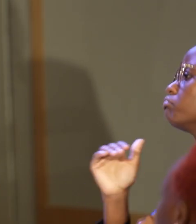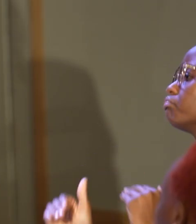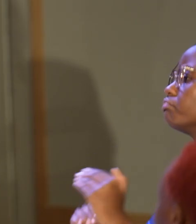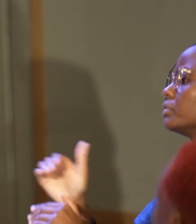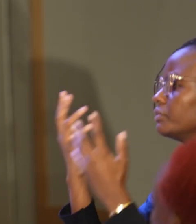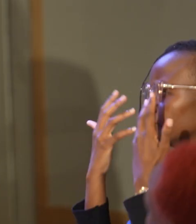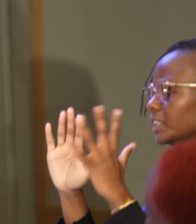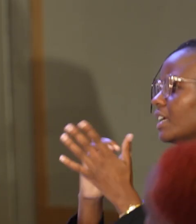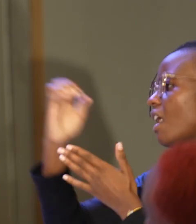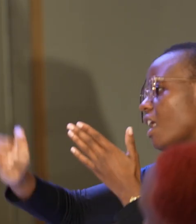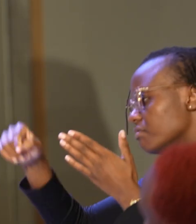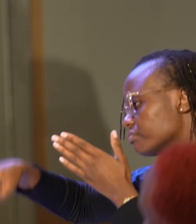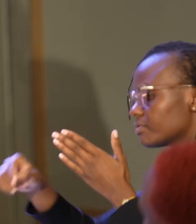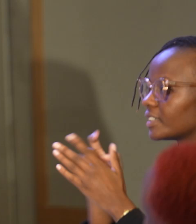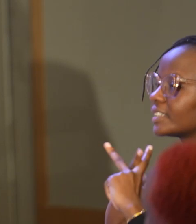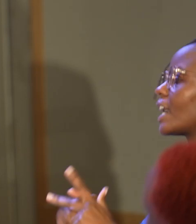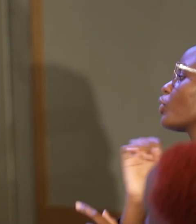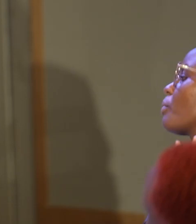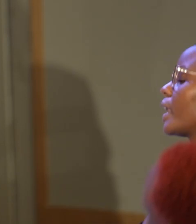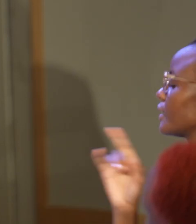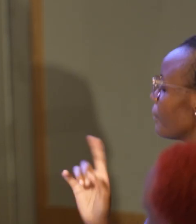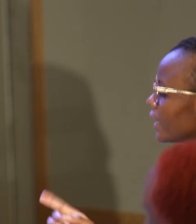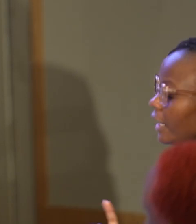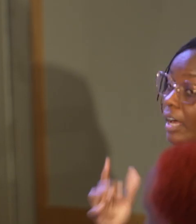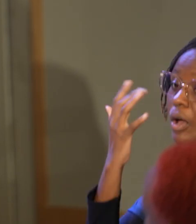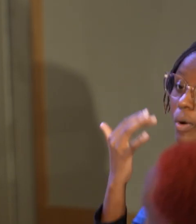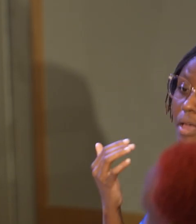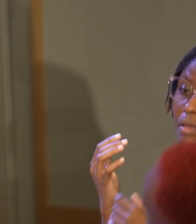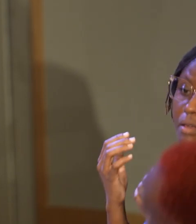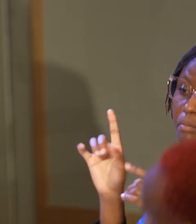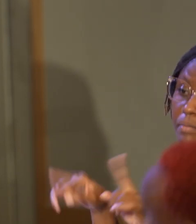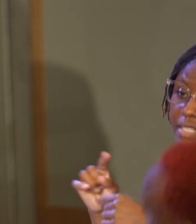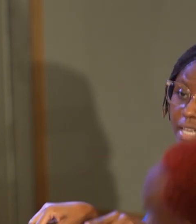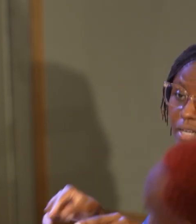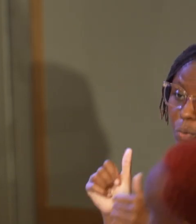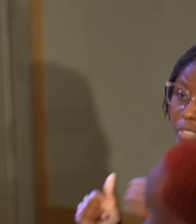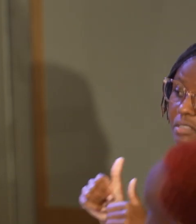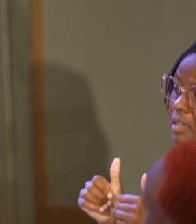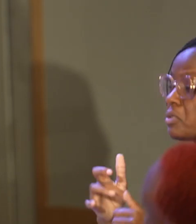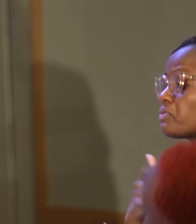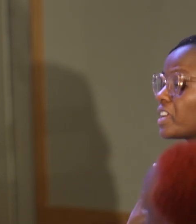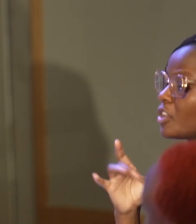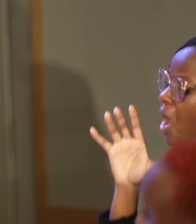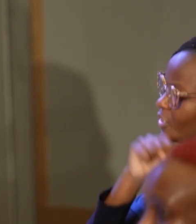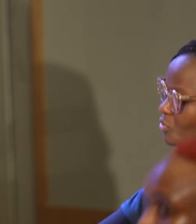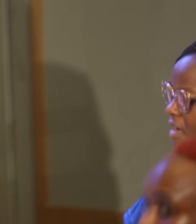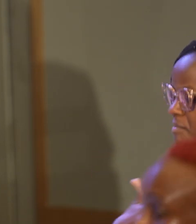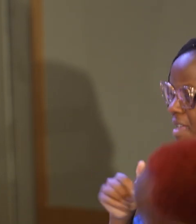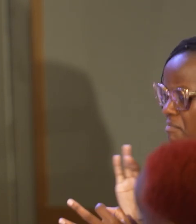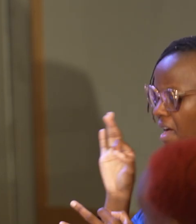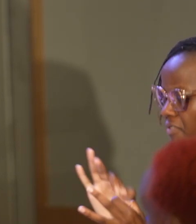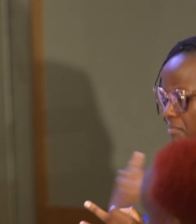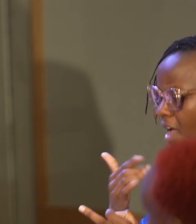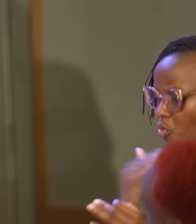end. Because the mistake we make sometimes is assuming that we are so perfect, we want to give you the final